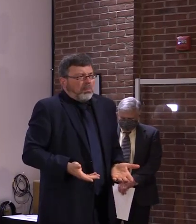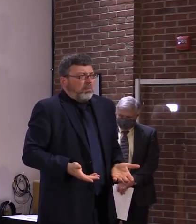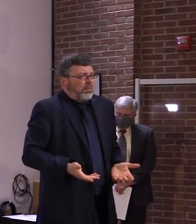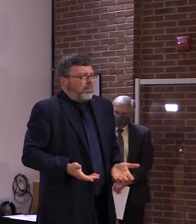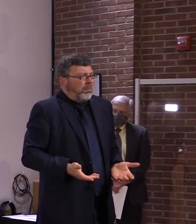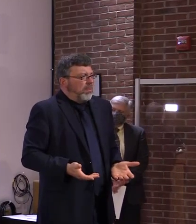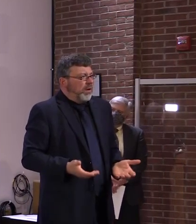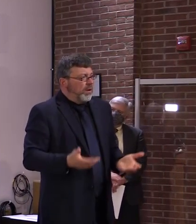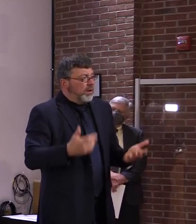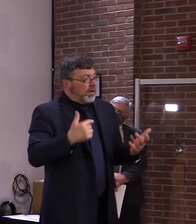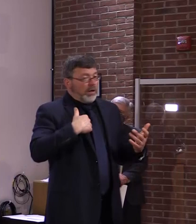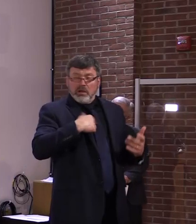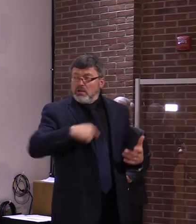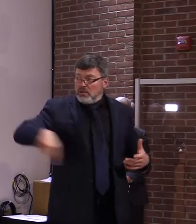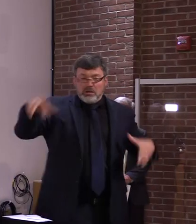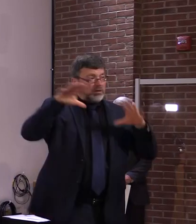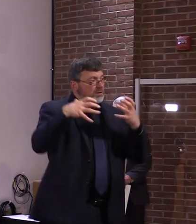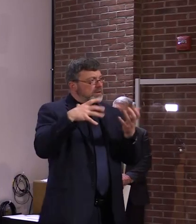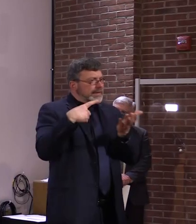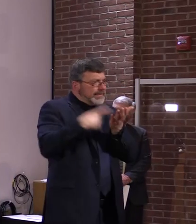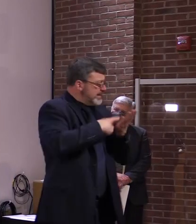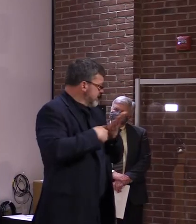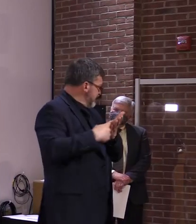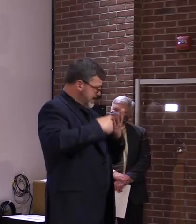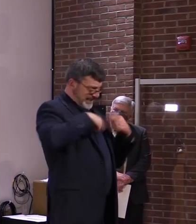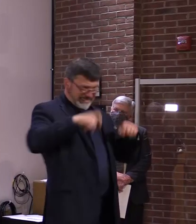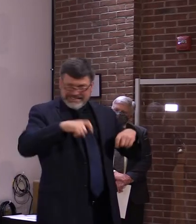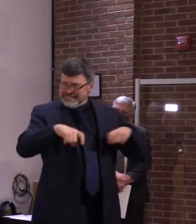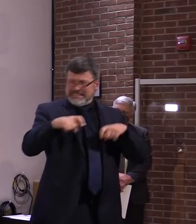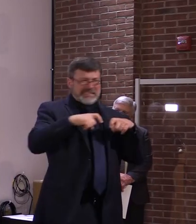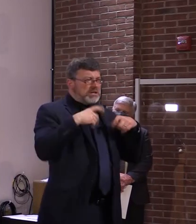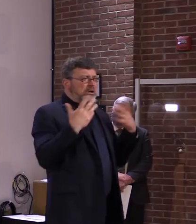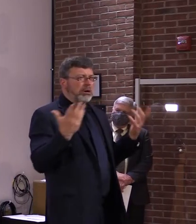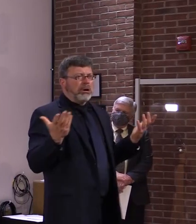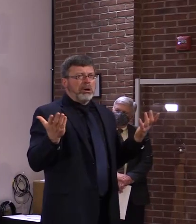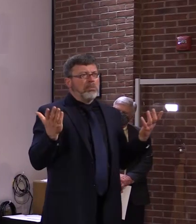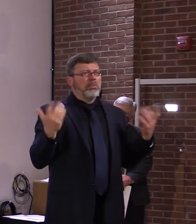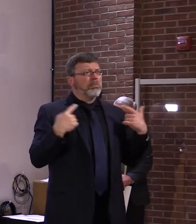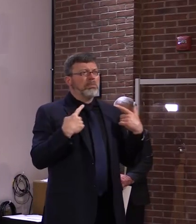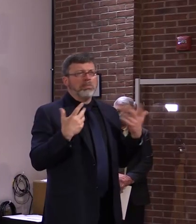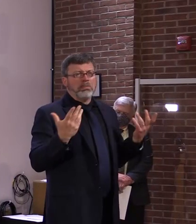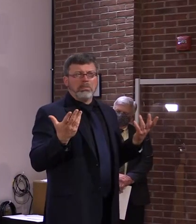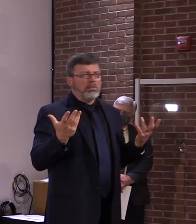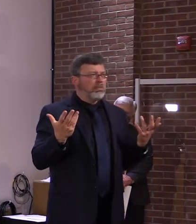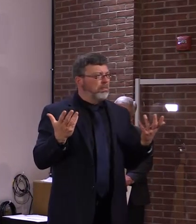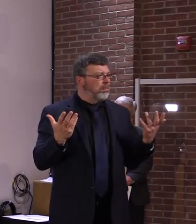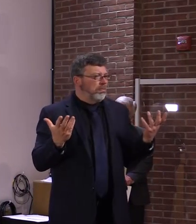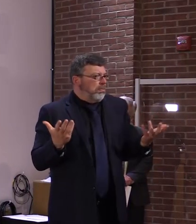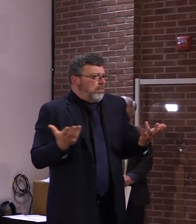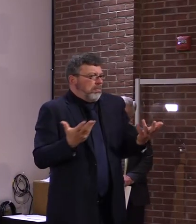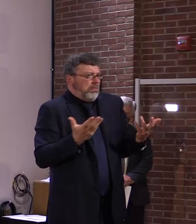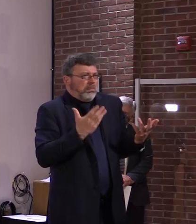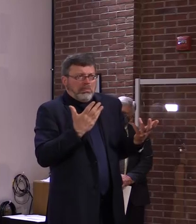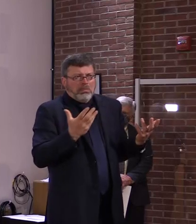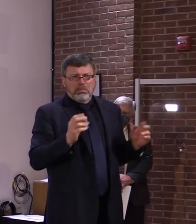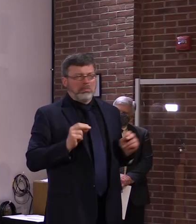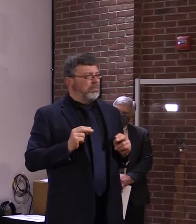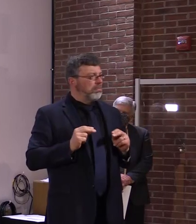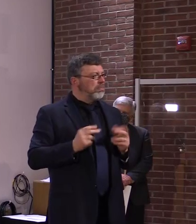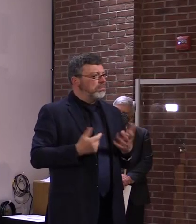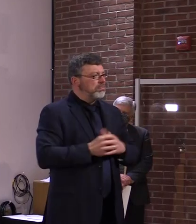weeks, but I just don't think we need to do that right now. I think, again, we're on the path